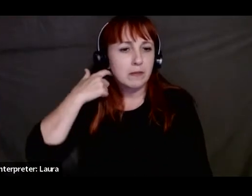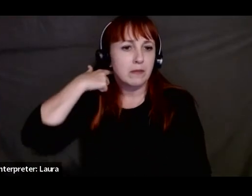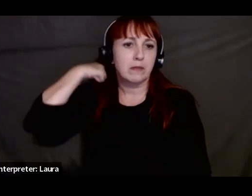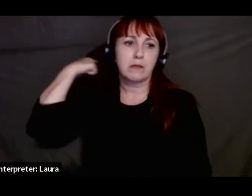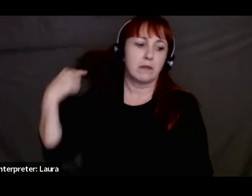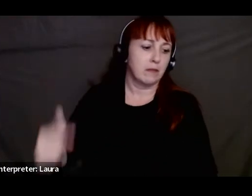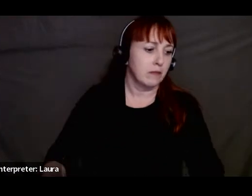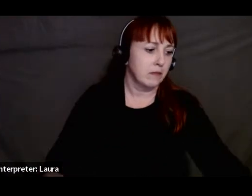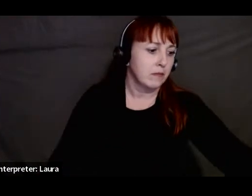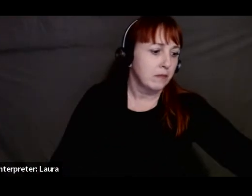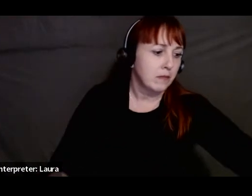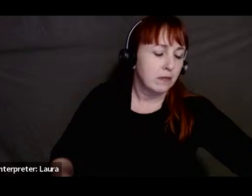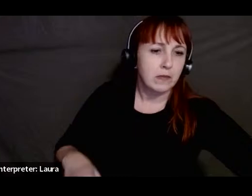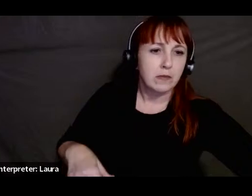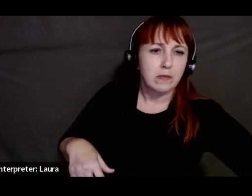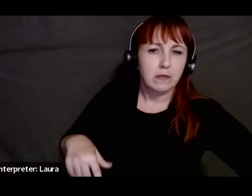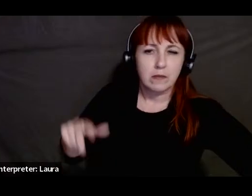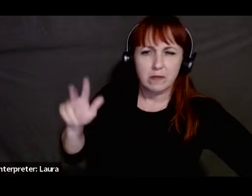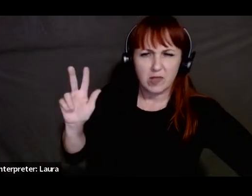Number 22.